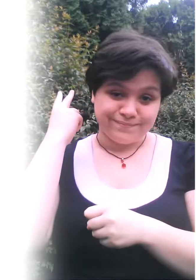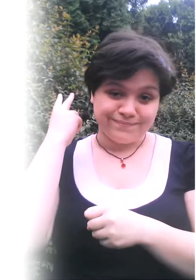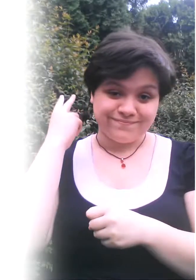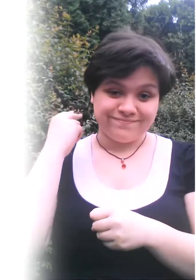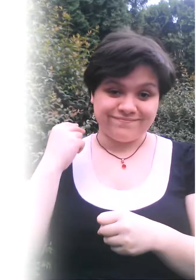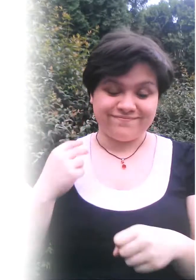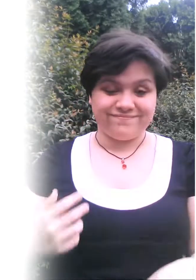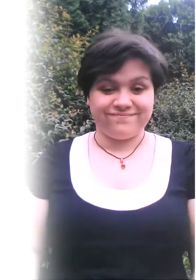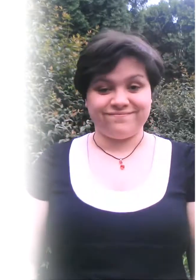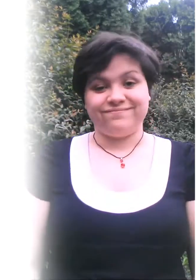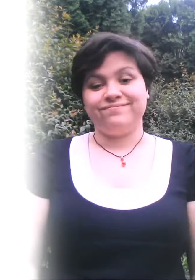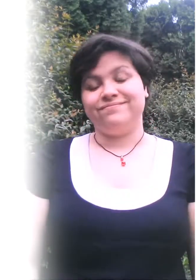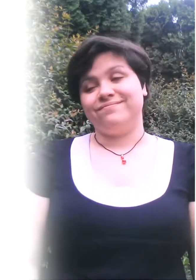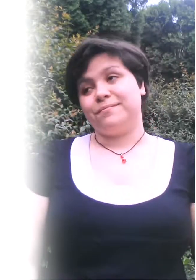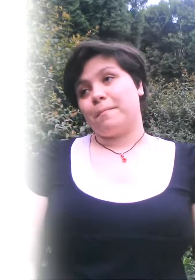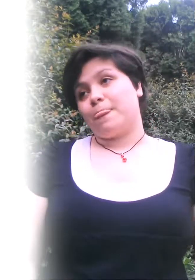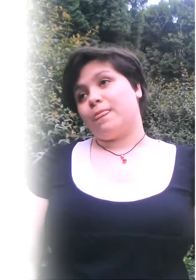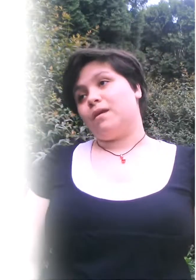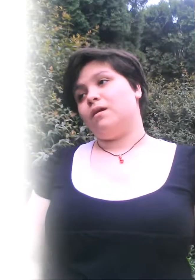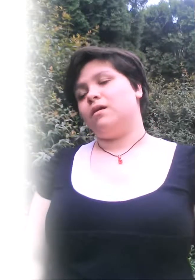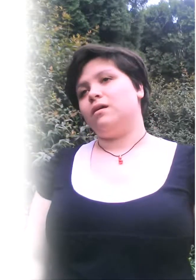ago.